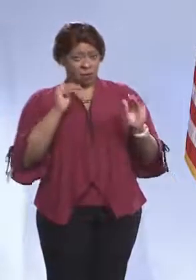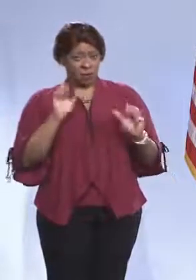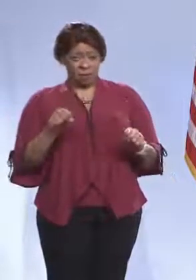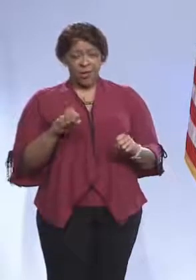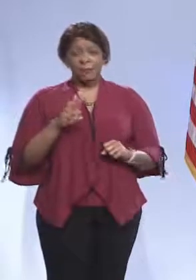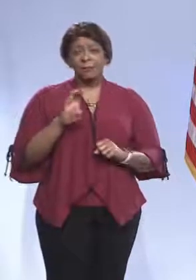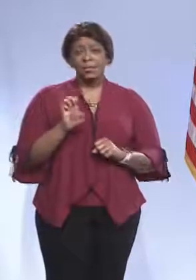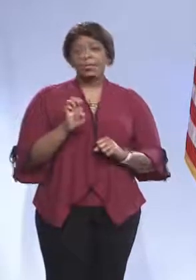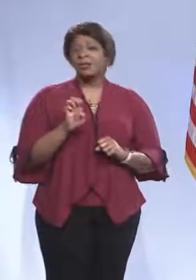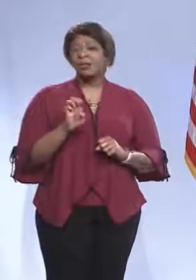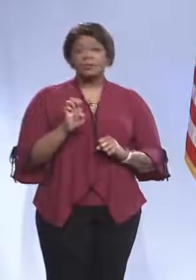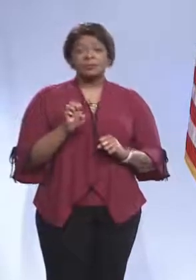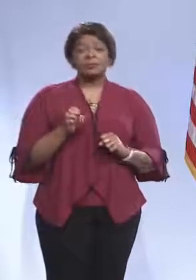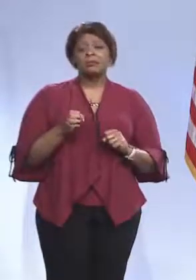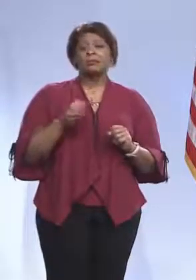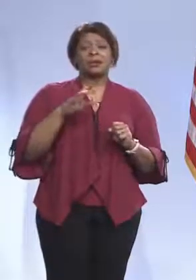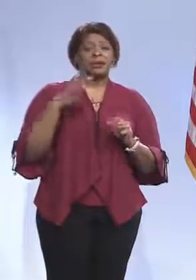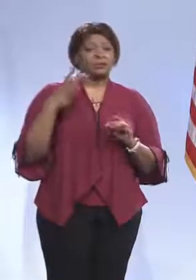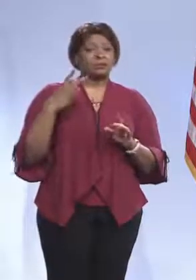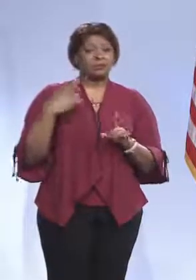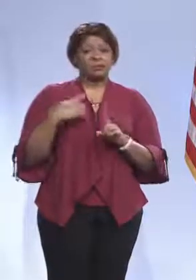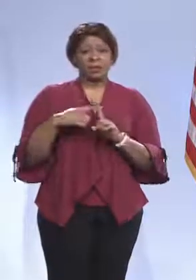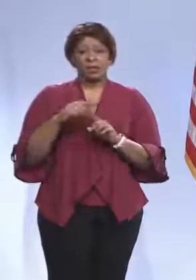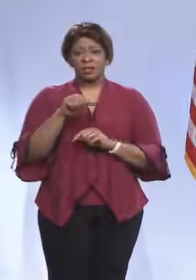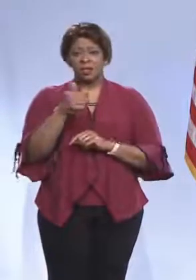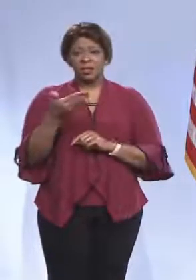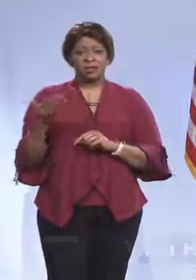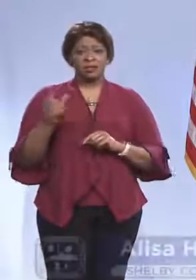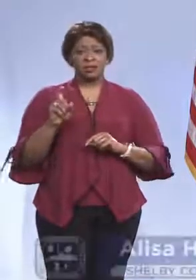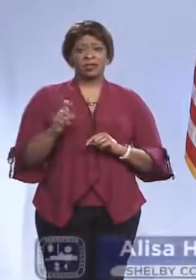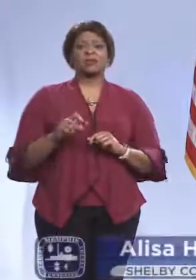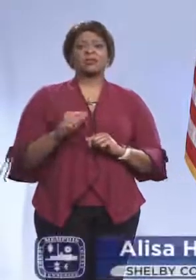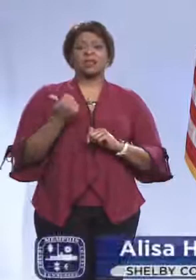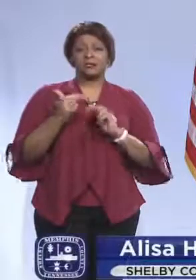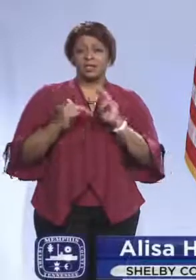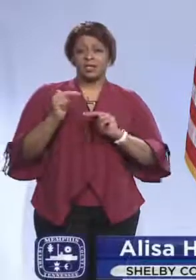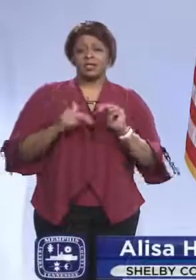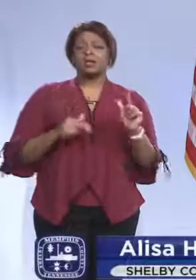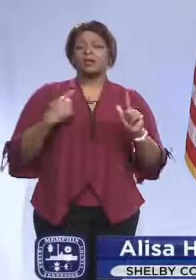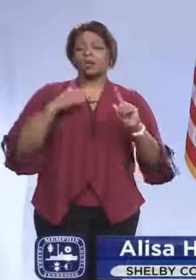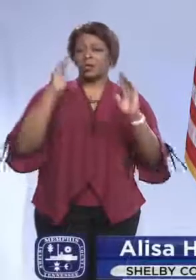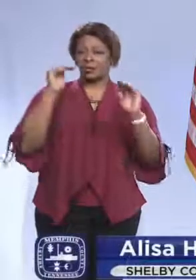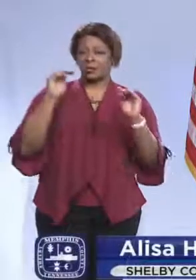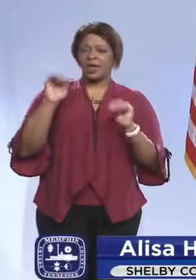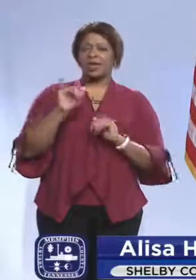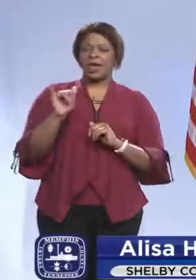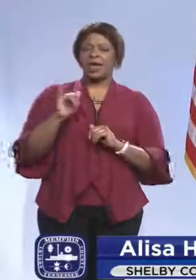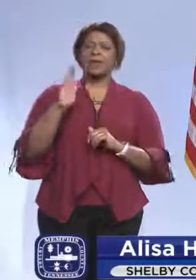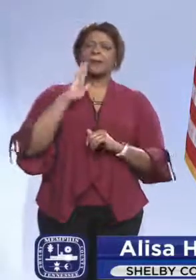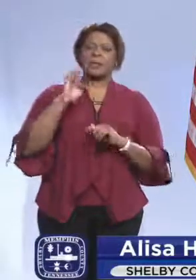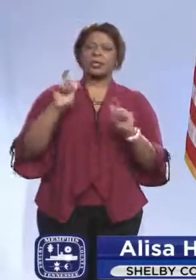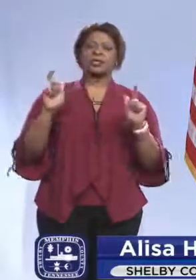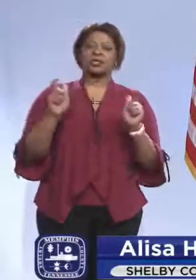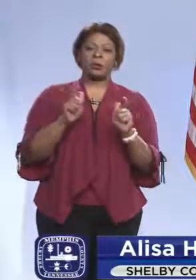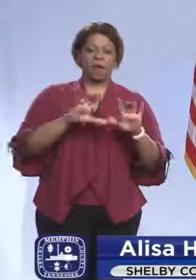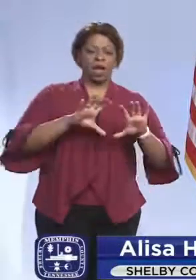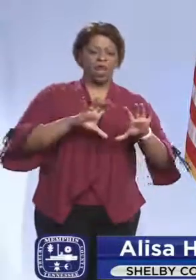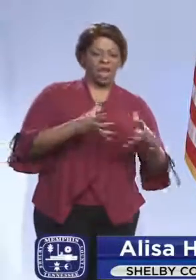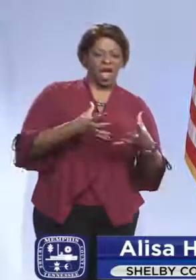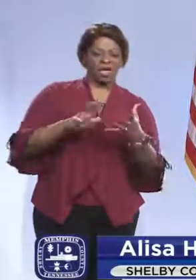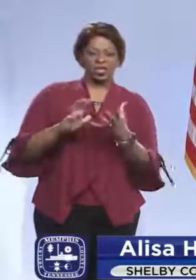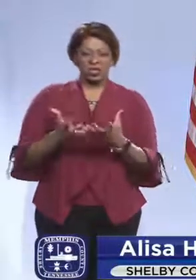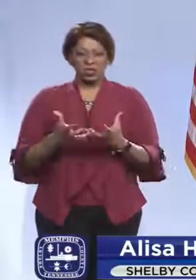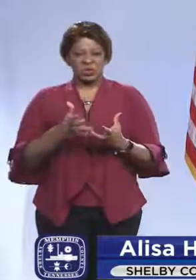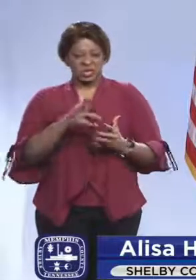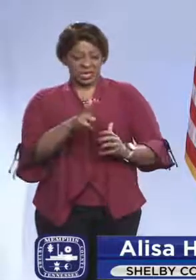be positive cases at other such facilities? Yeah, we do anticipate that there are likely to be small clusters or many